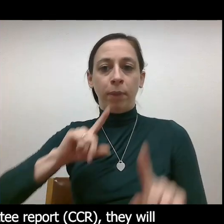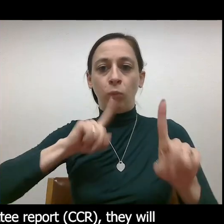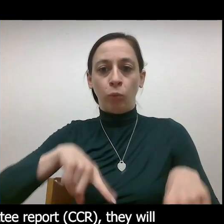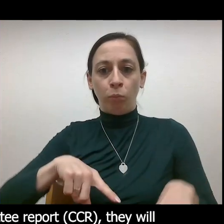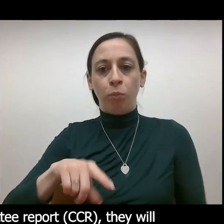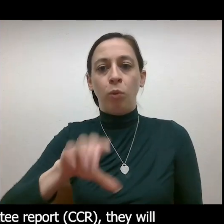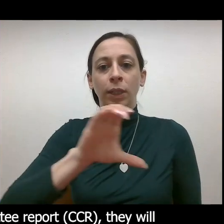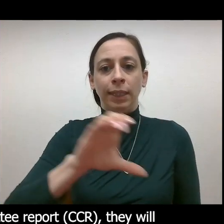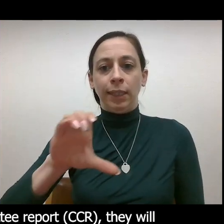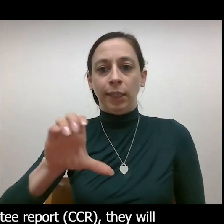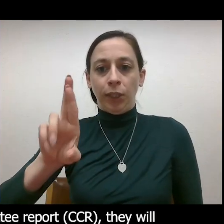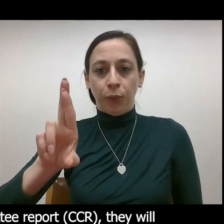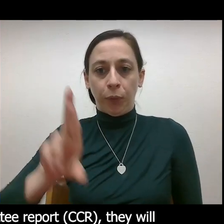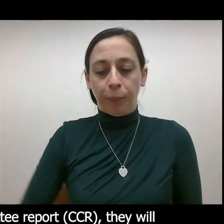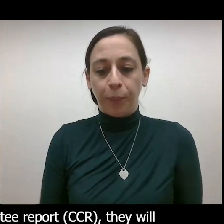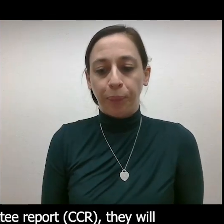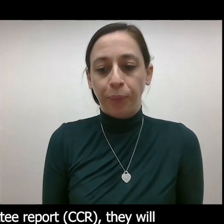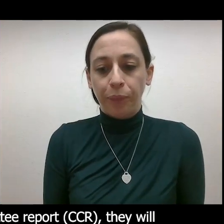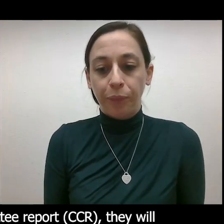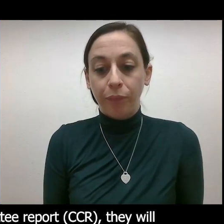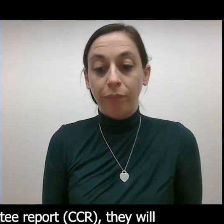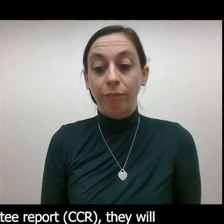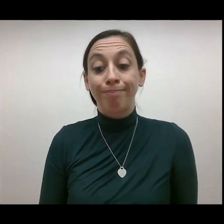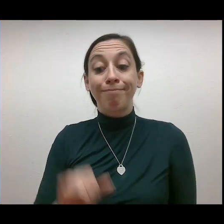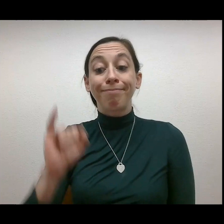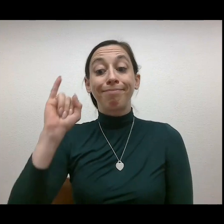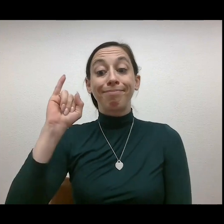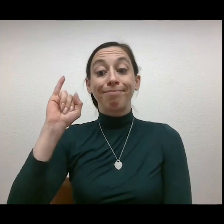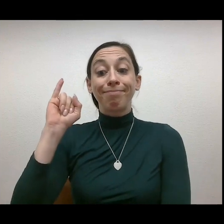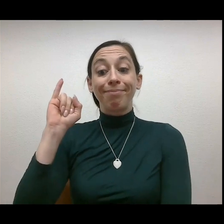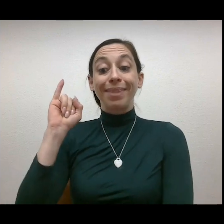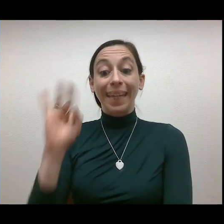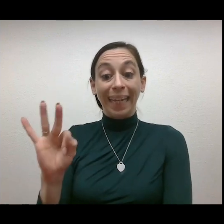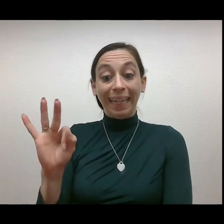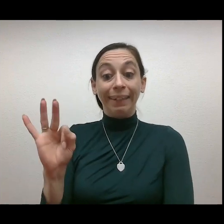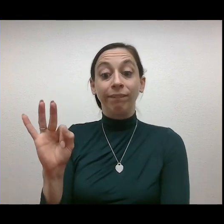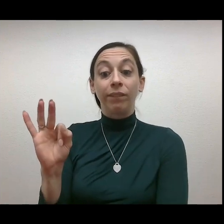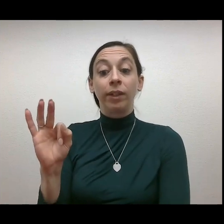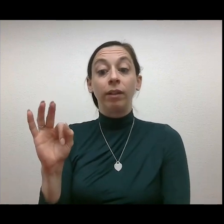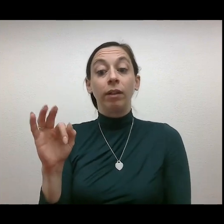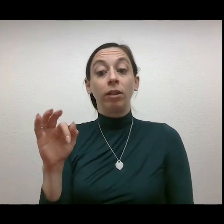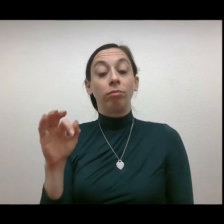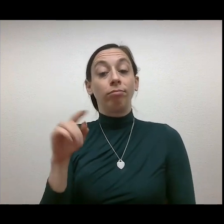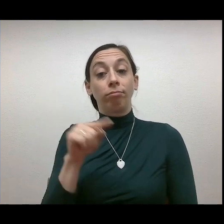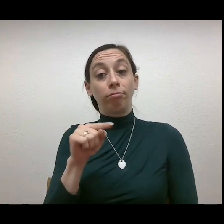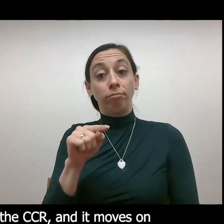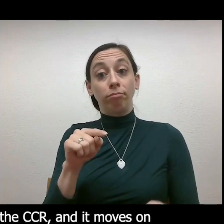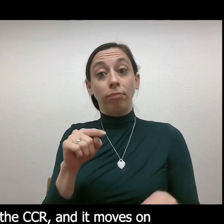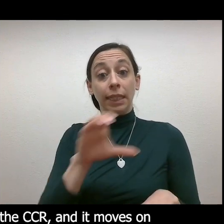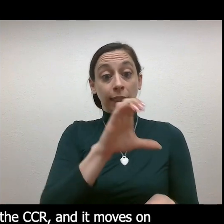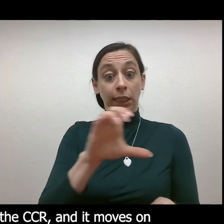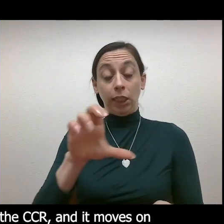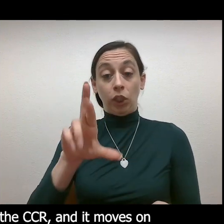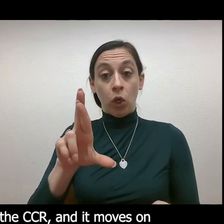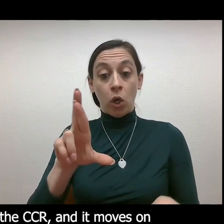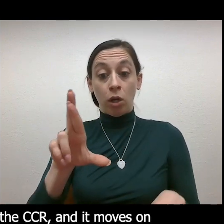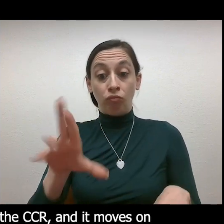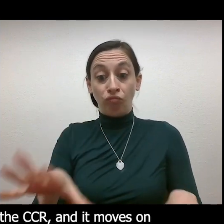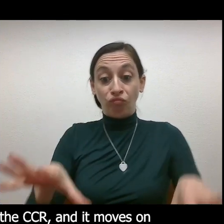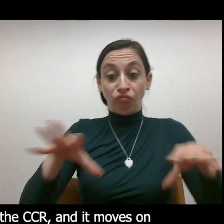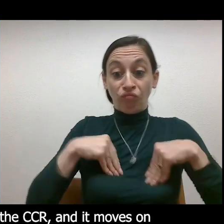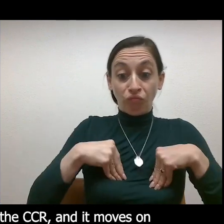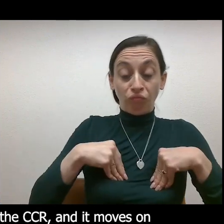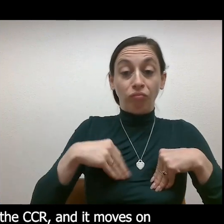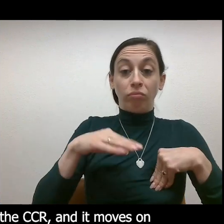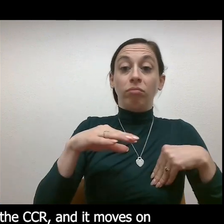When they create the conference committee report, or CCR, they will distribute it to both the Senate and the House. Either